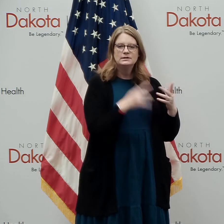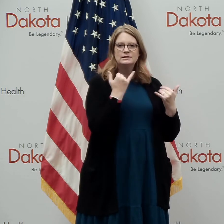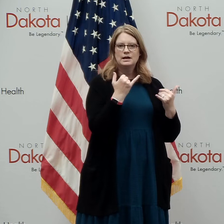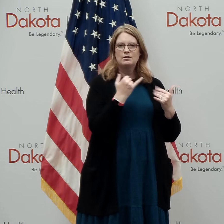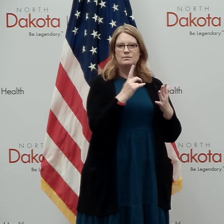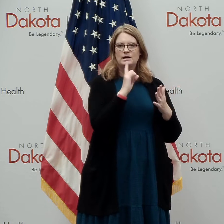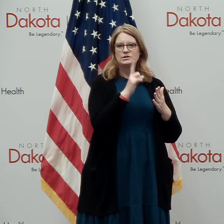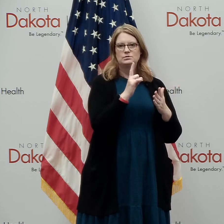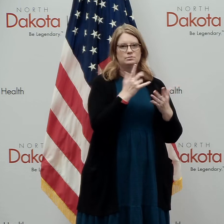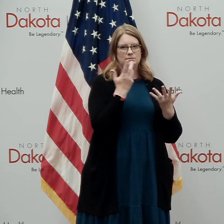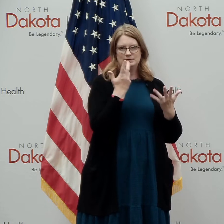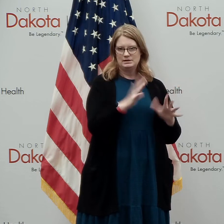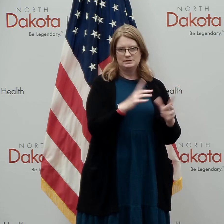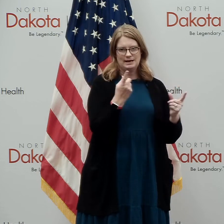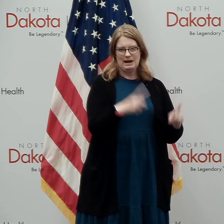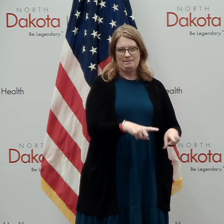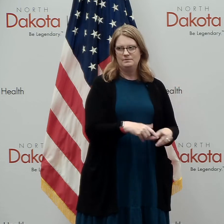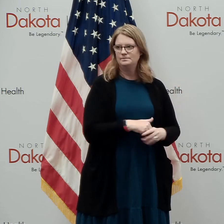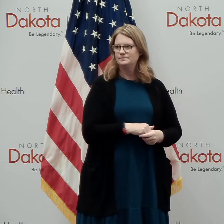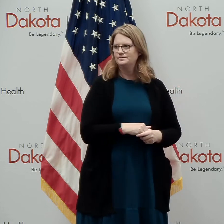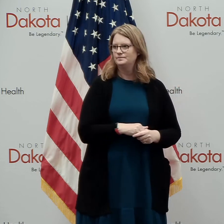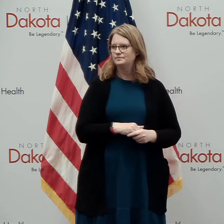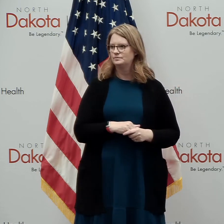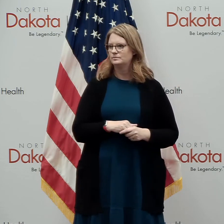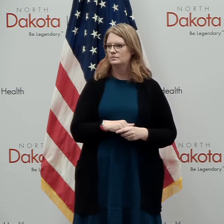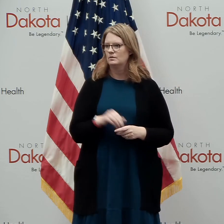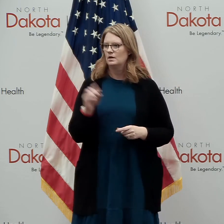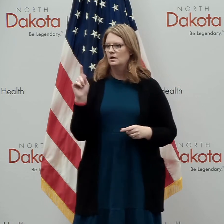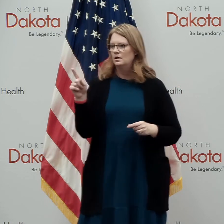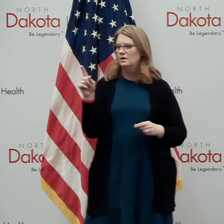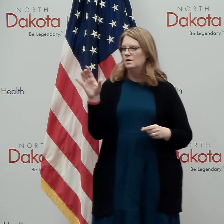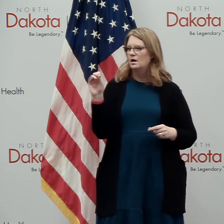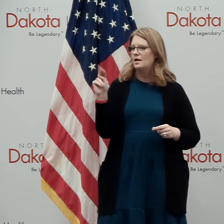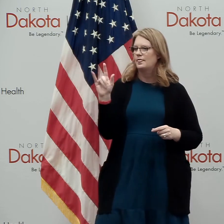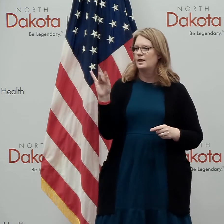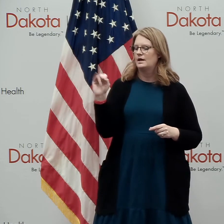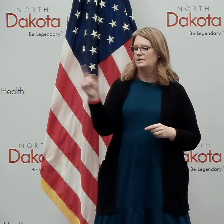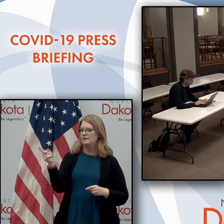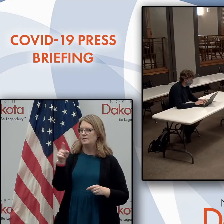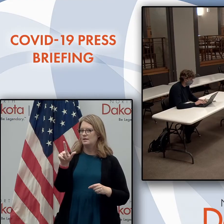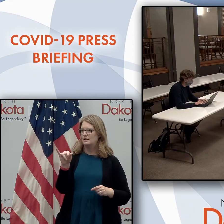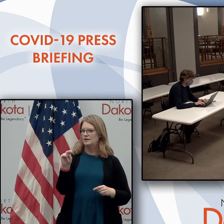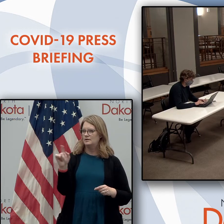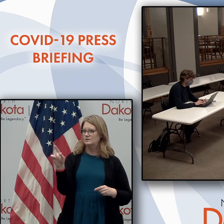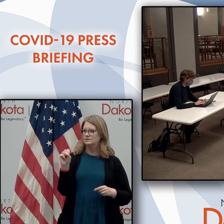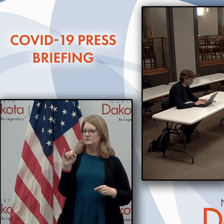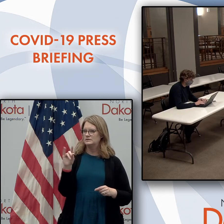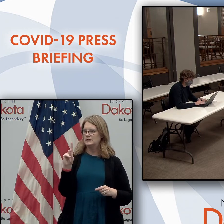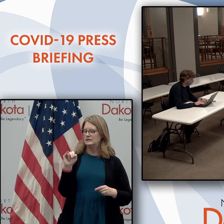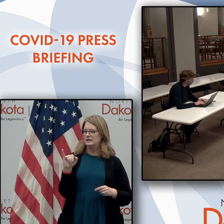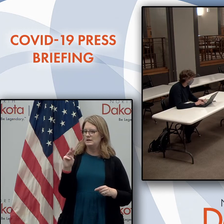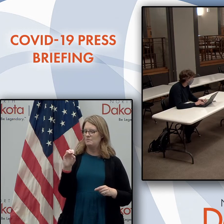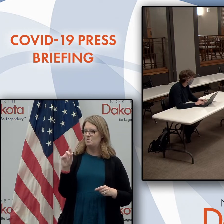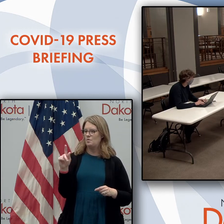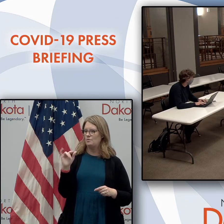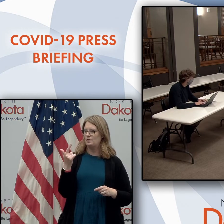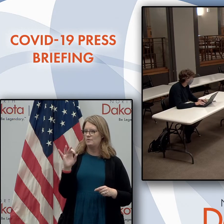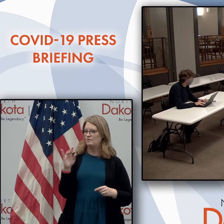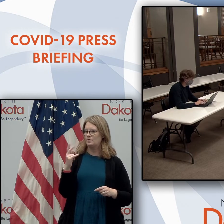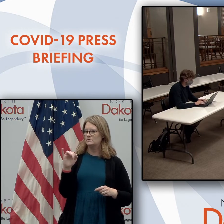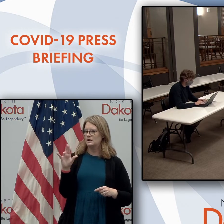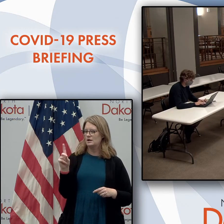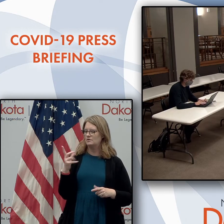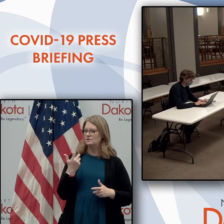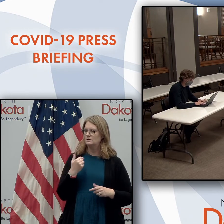doesn't happen going forward. Okay, online, and then Lane. Sydney Mook with the Grand Forks Herald. How did